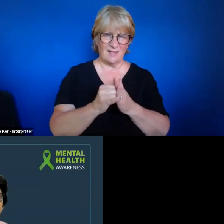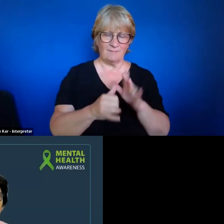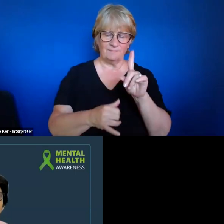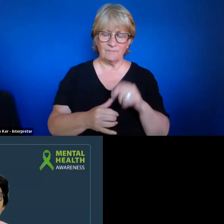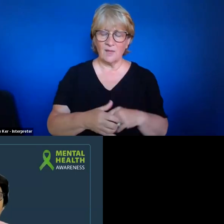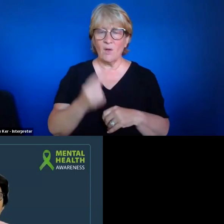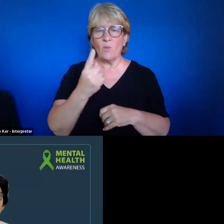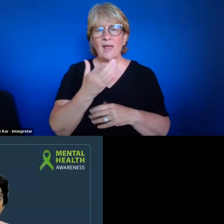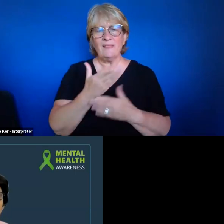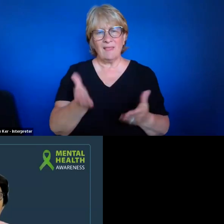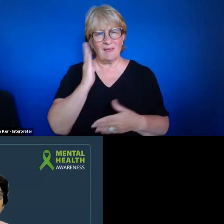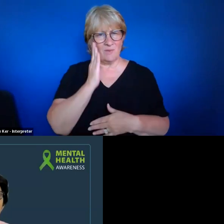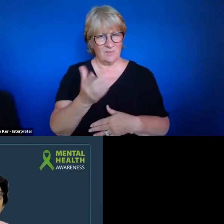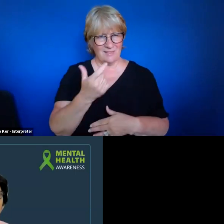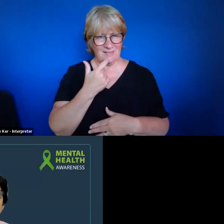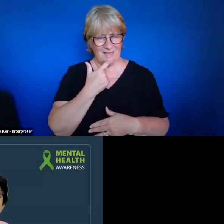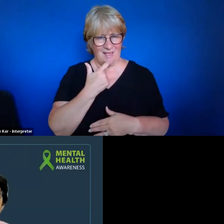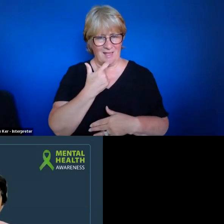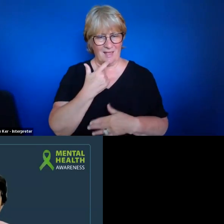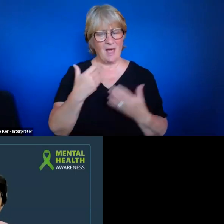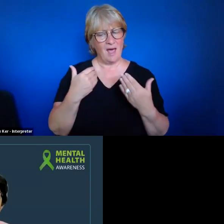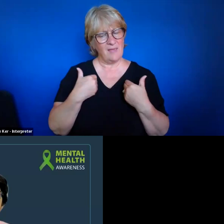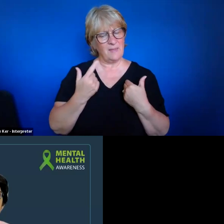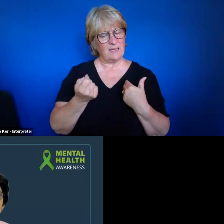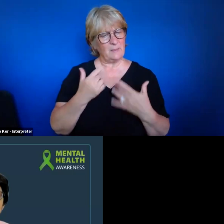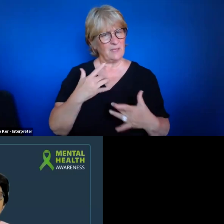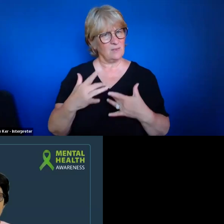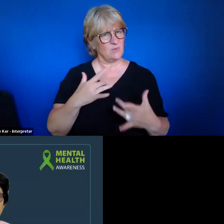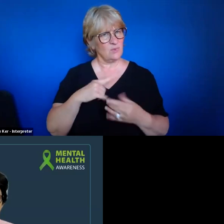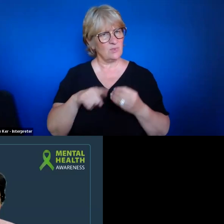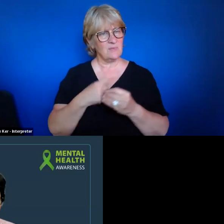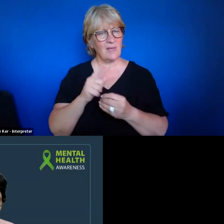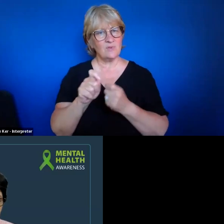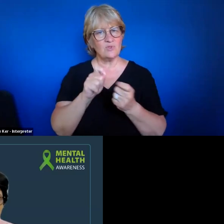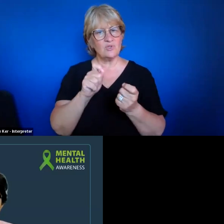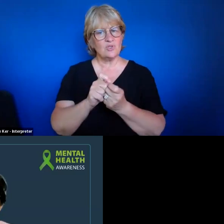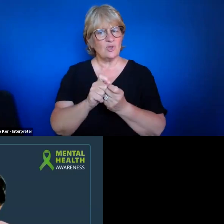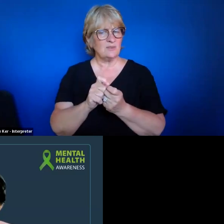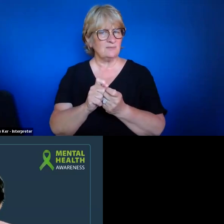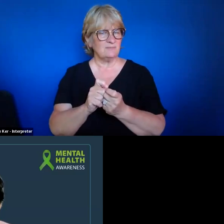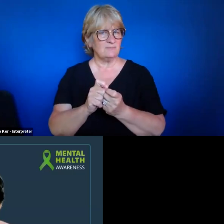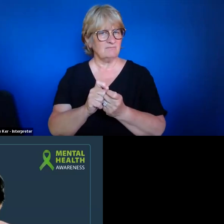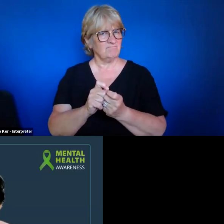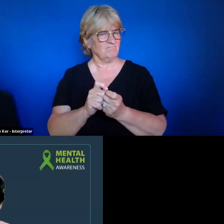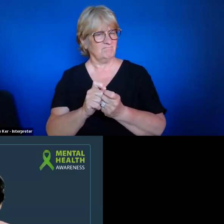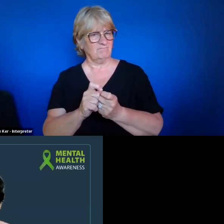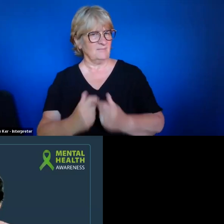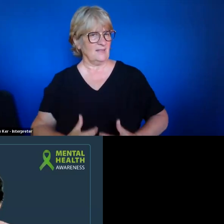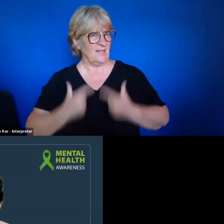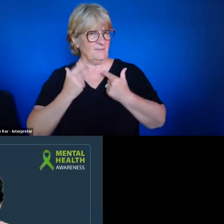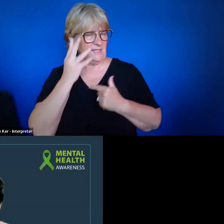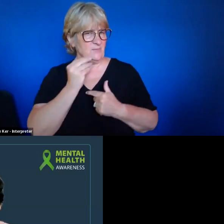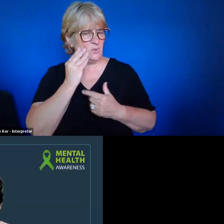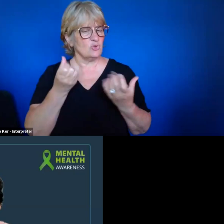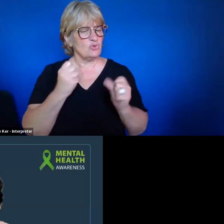One thing I will say is I have been a little concerned about certain voices being lived experience and trying to represent the voices of